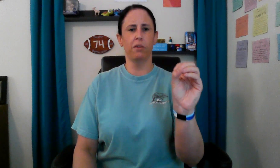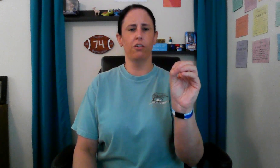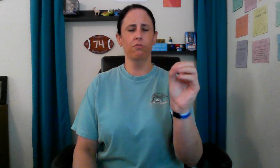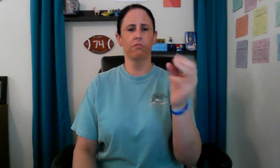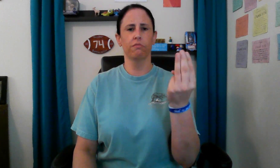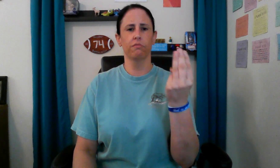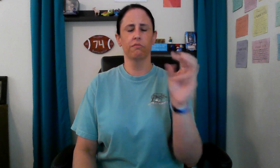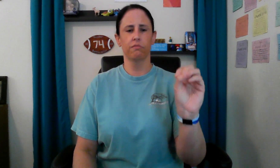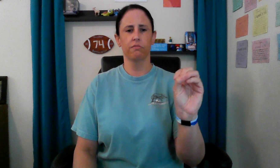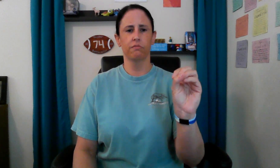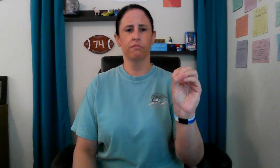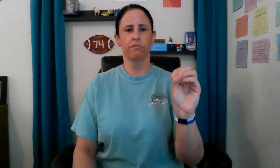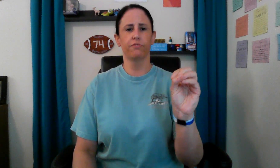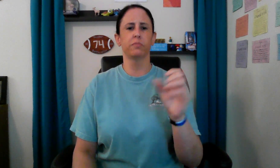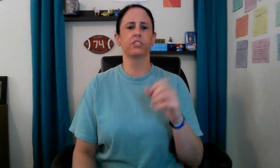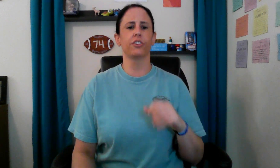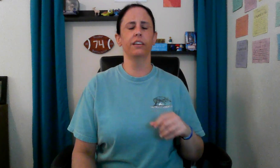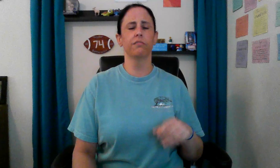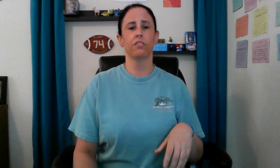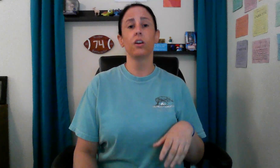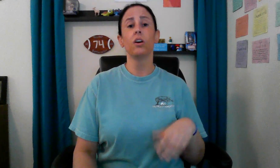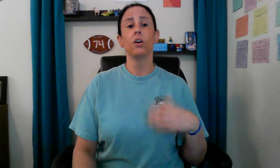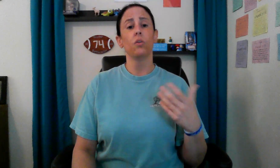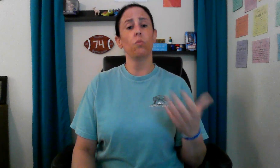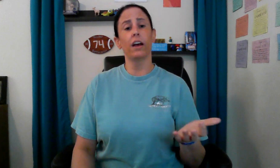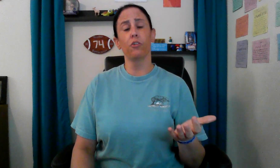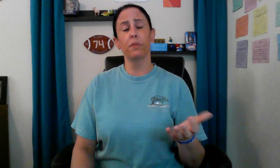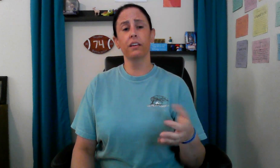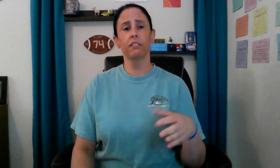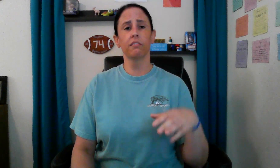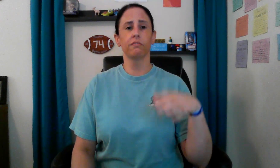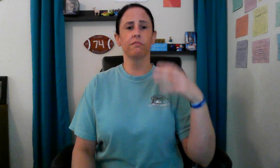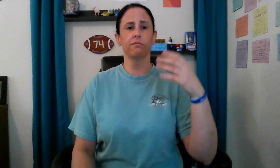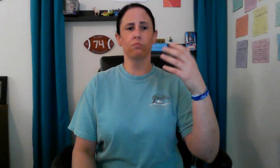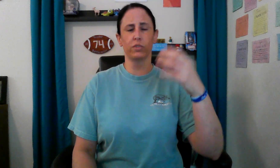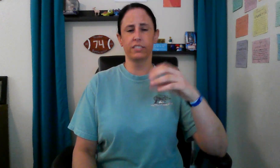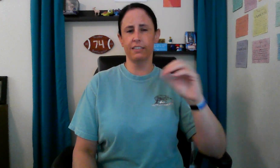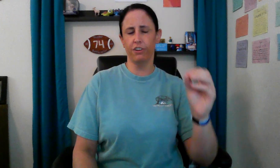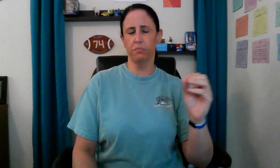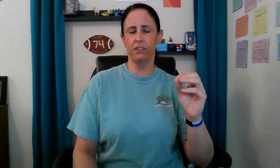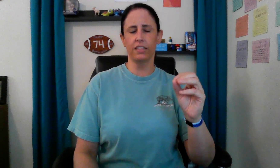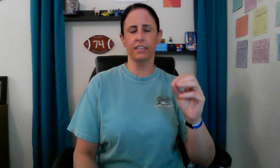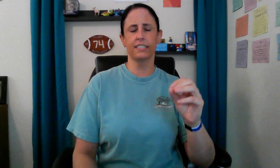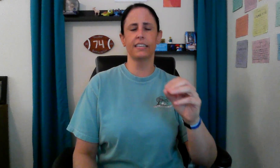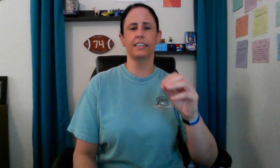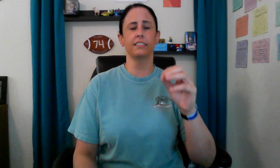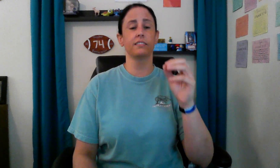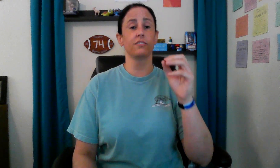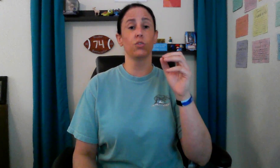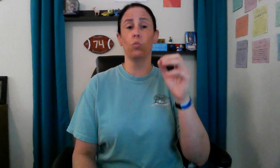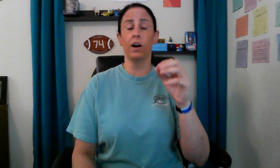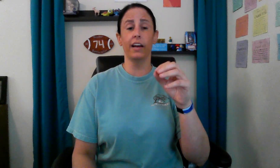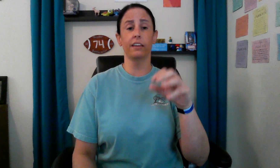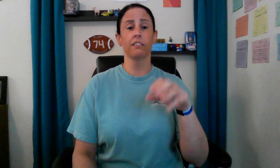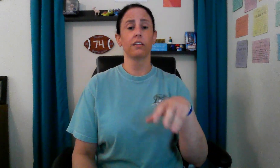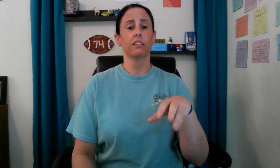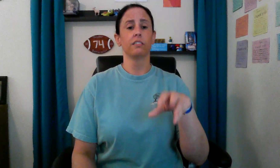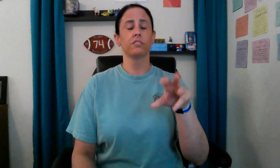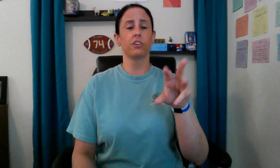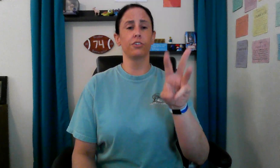MO for Missouri. Wyoming, what's different about this is the Y. So you'll